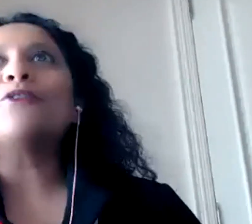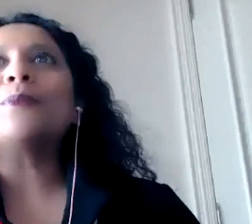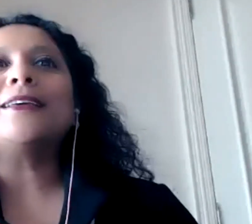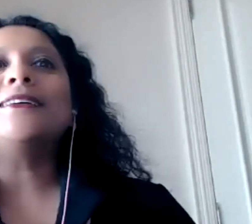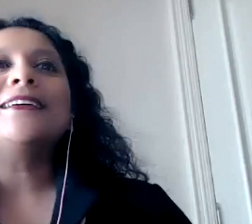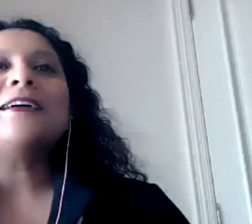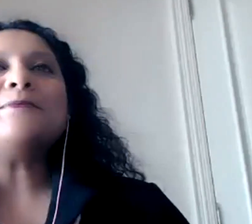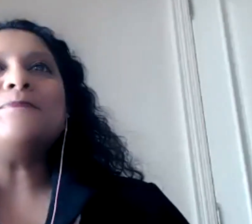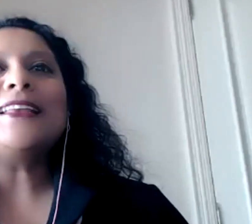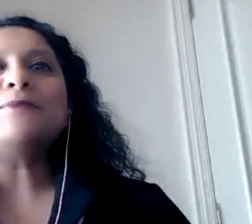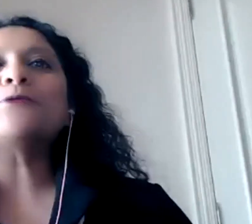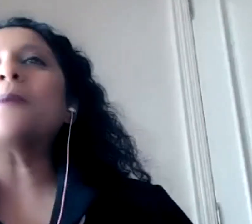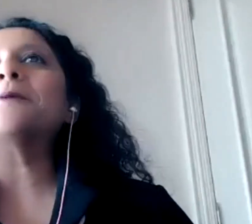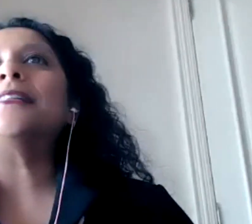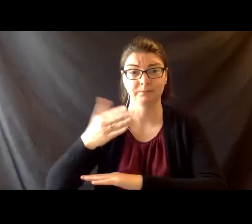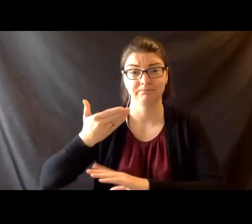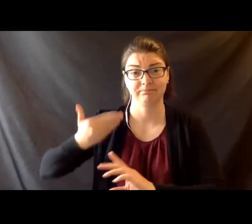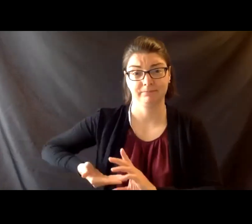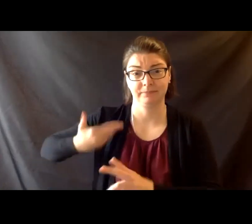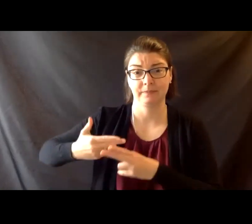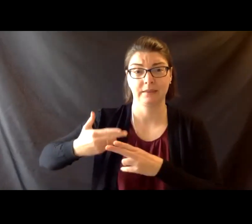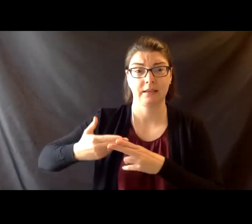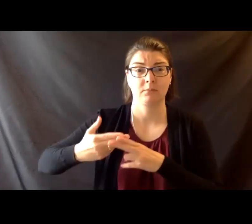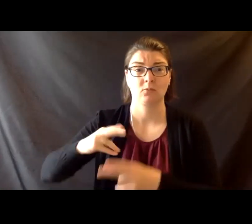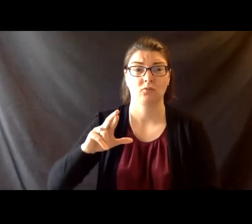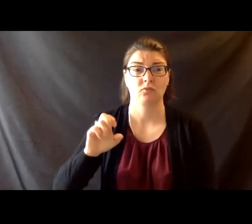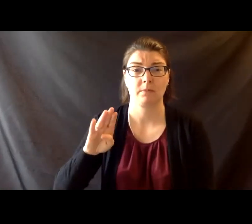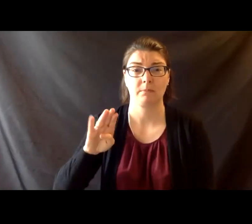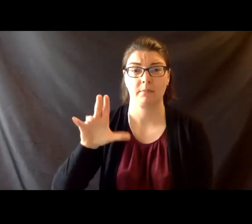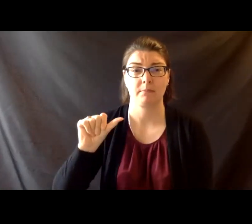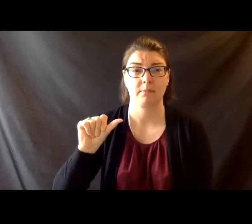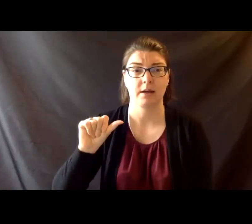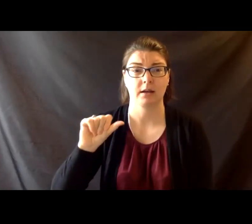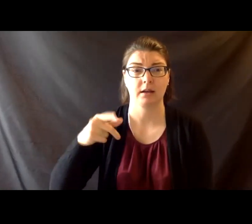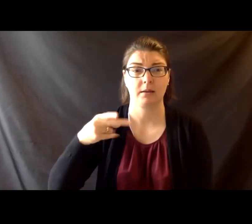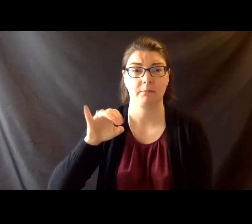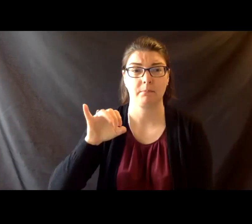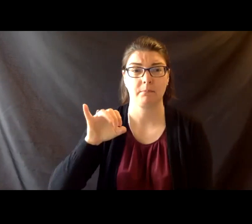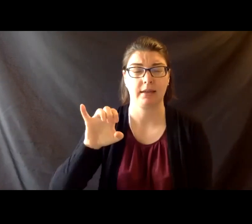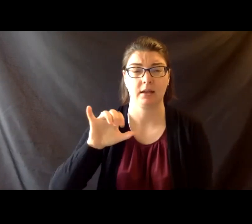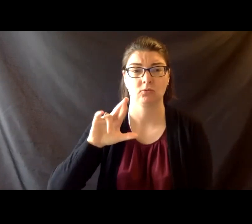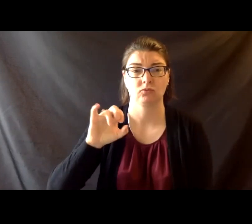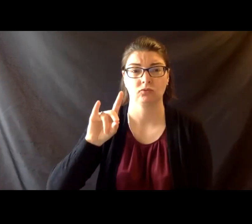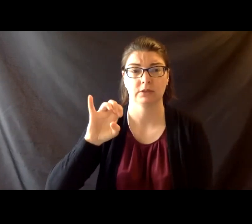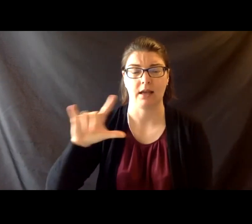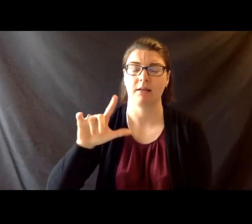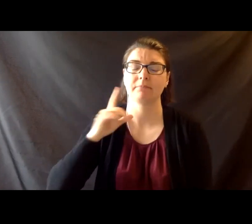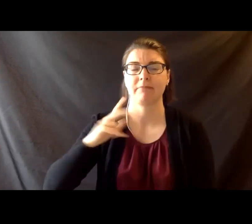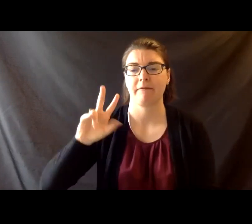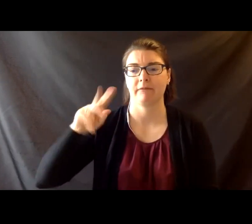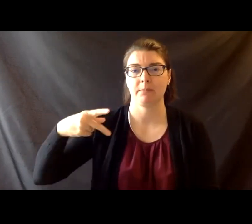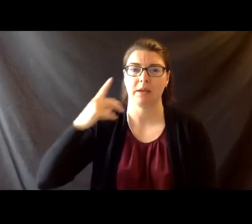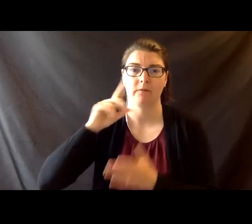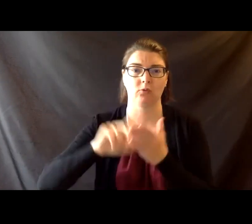Good afternoon, everybody. My name is Rebecca Pillay-Riddell, and I'm Associate Vice President Research, and I also have the honor of being your MC